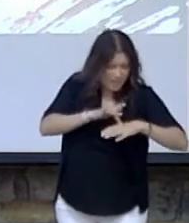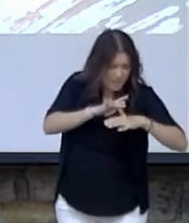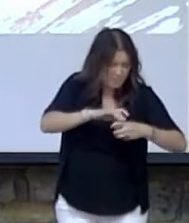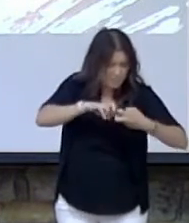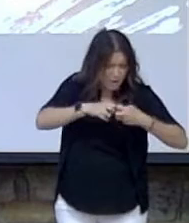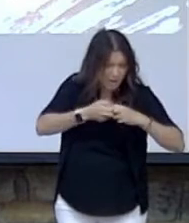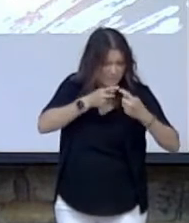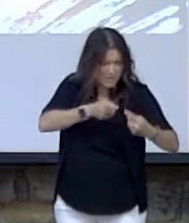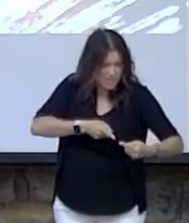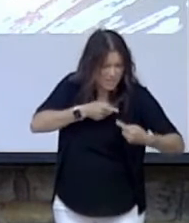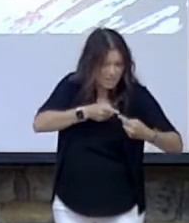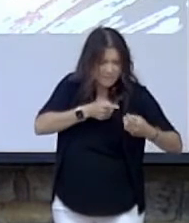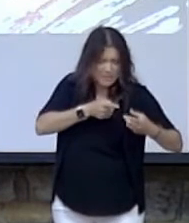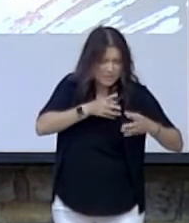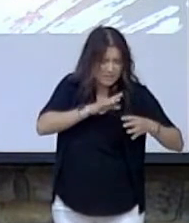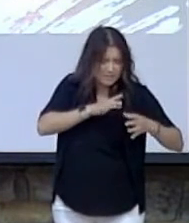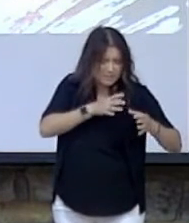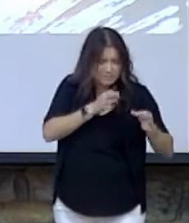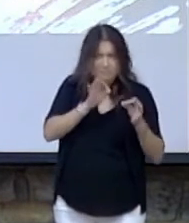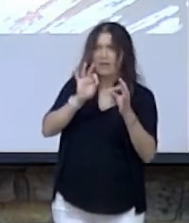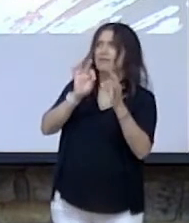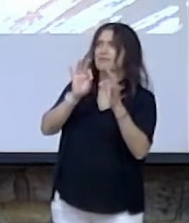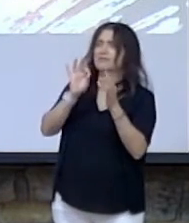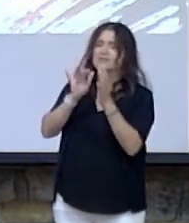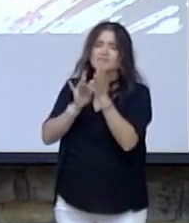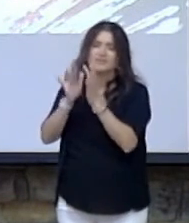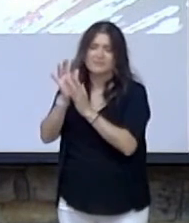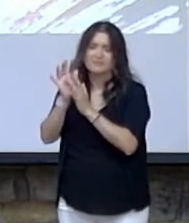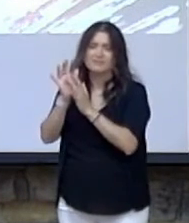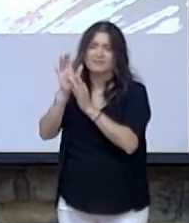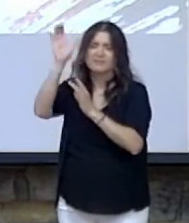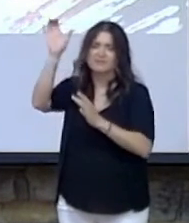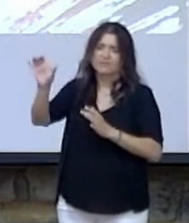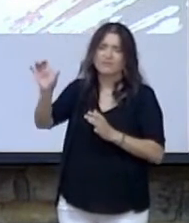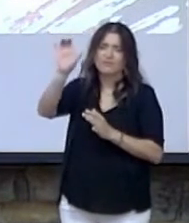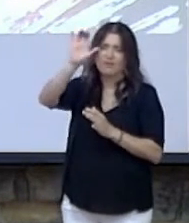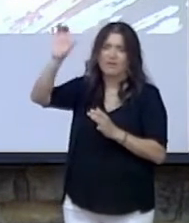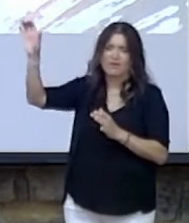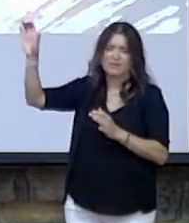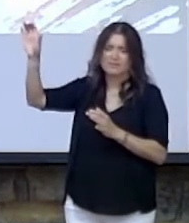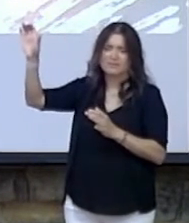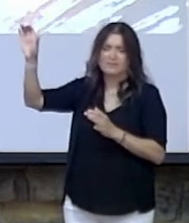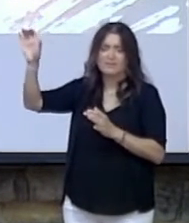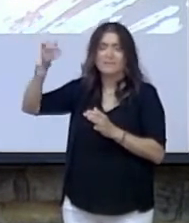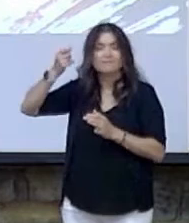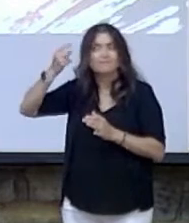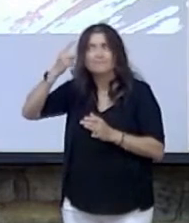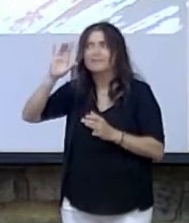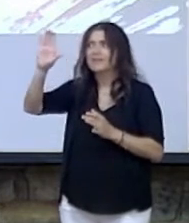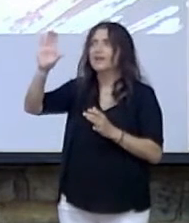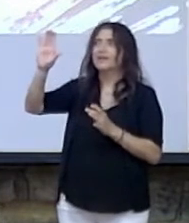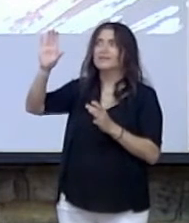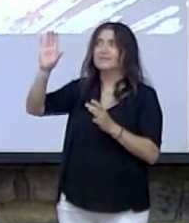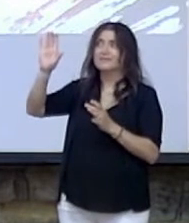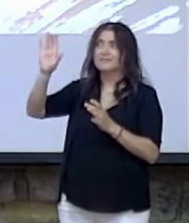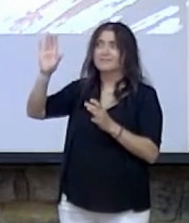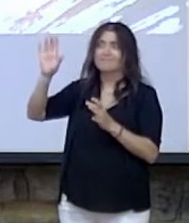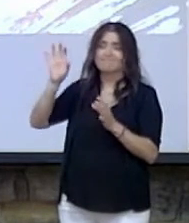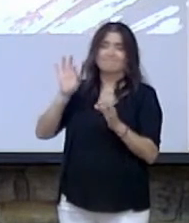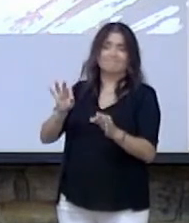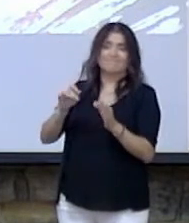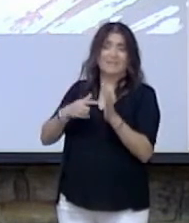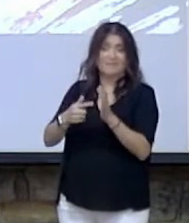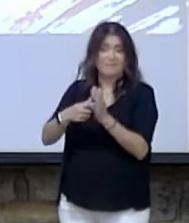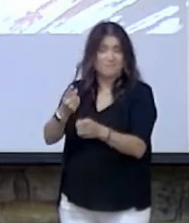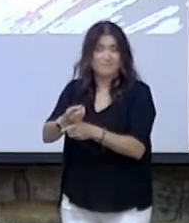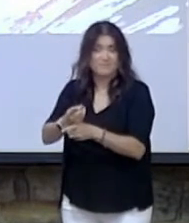might find back to Jesus and the cross. Because you see, He's always the ultimate example, isn't He?